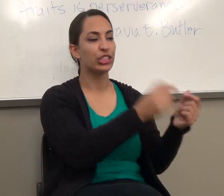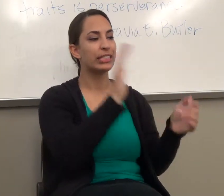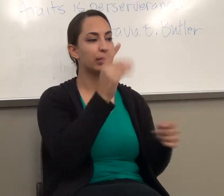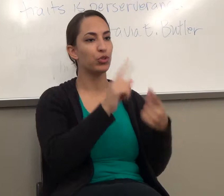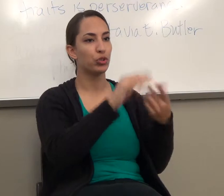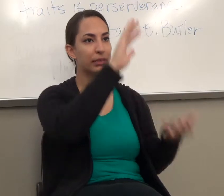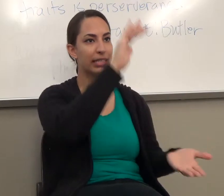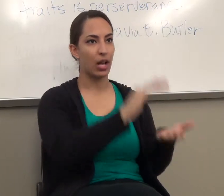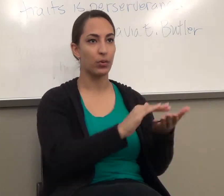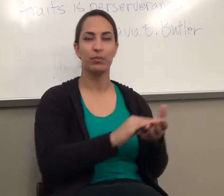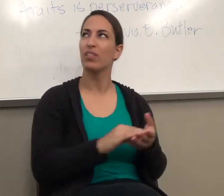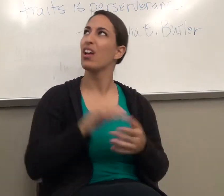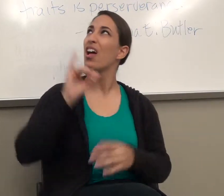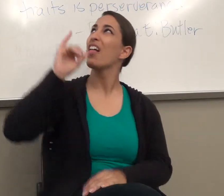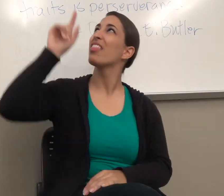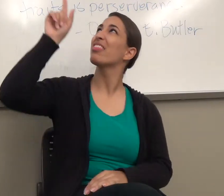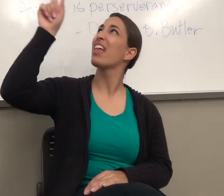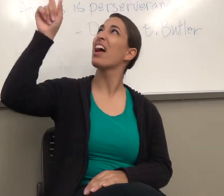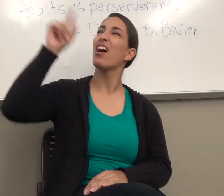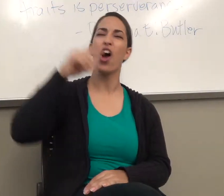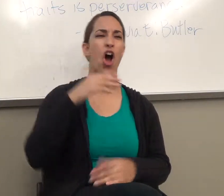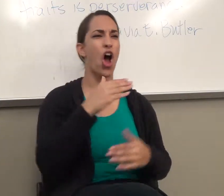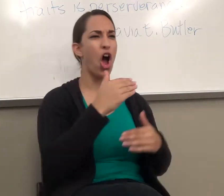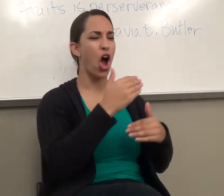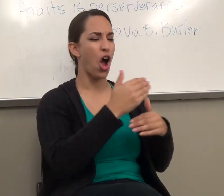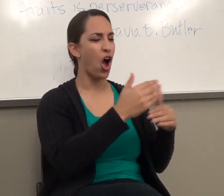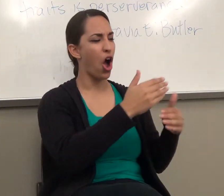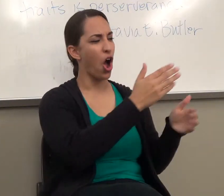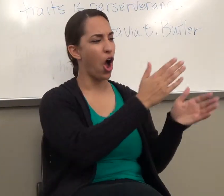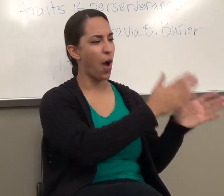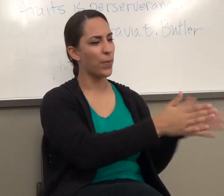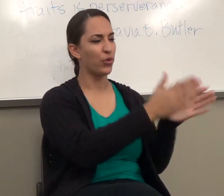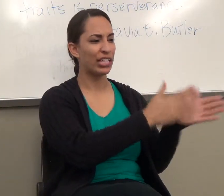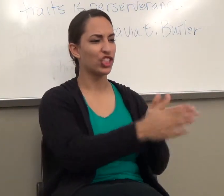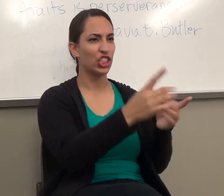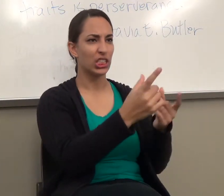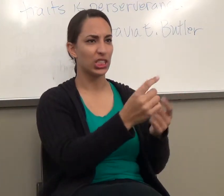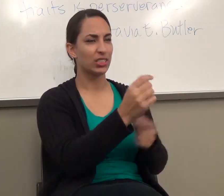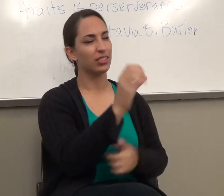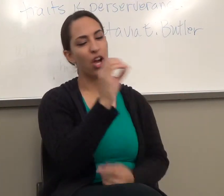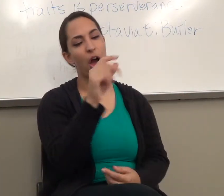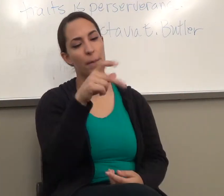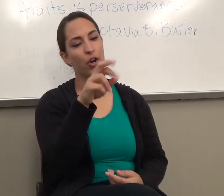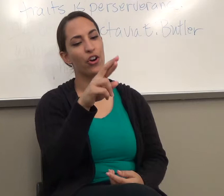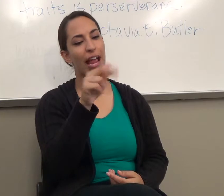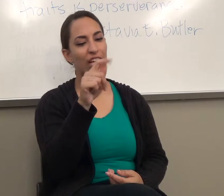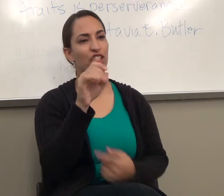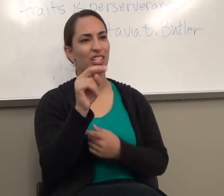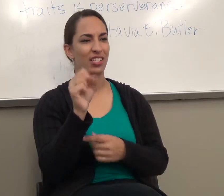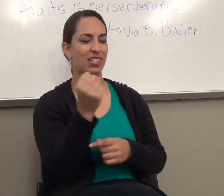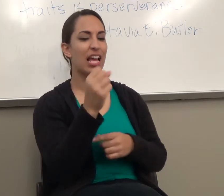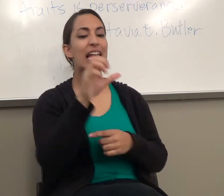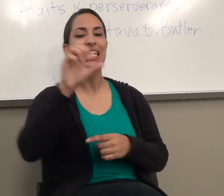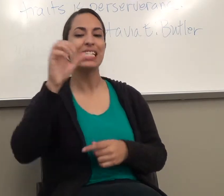heads up, because that doesn't sound right. Operations seems. But what should that be